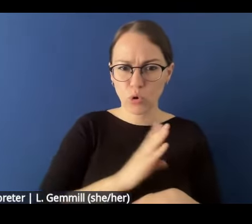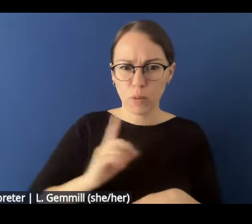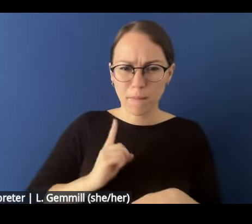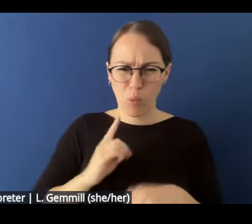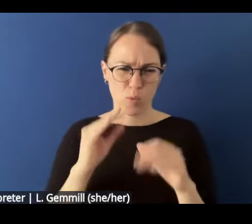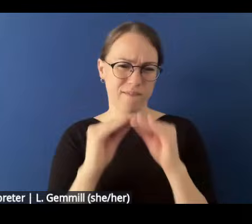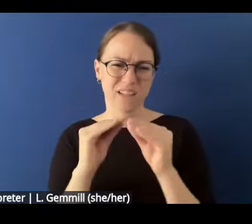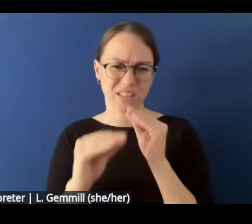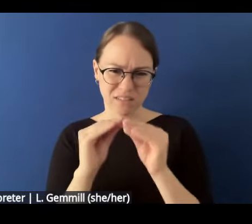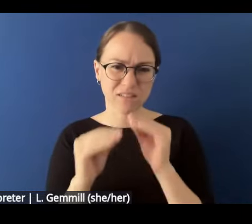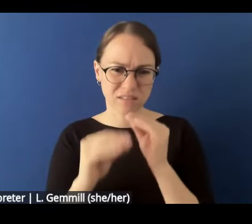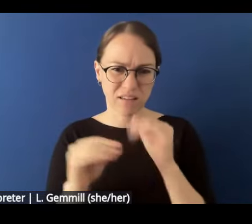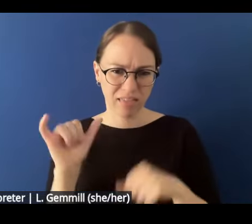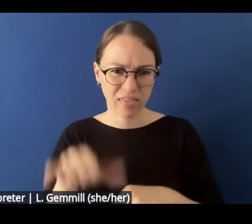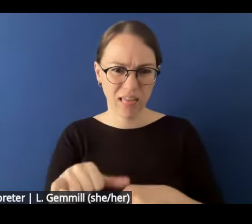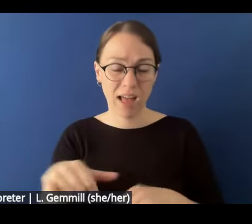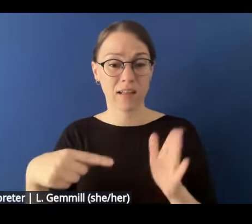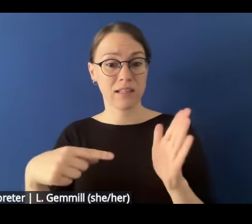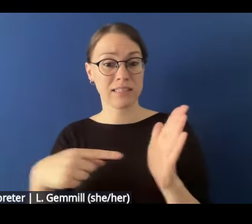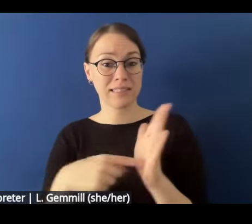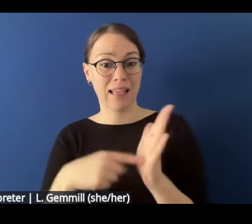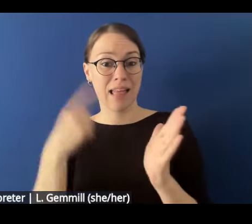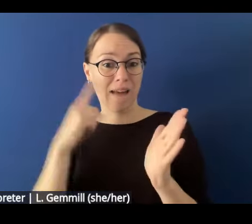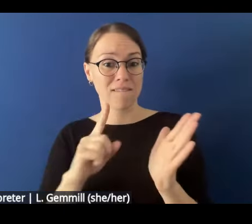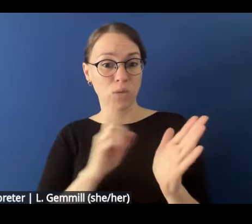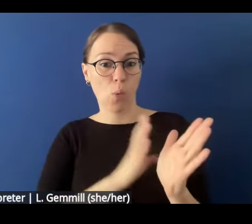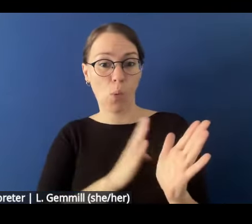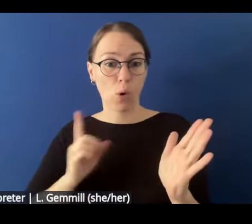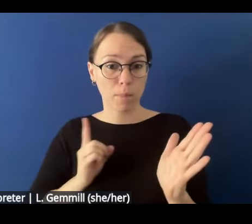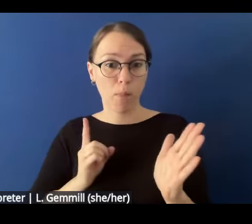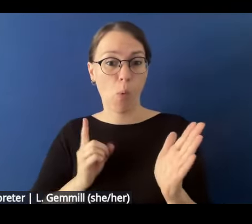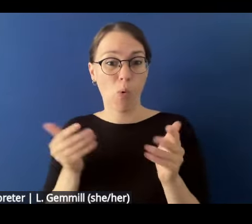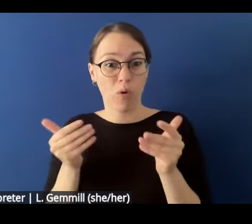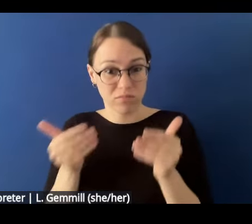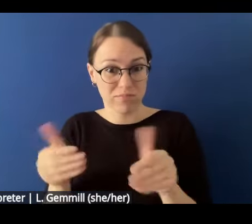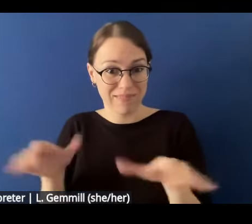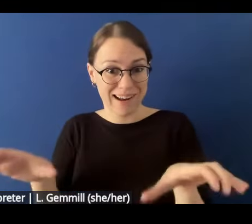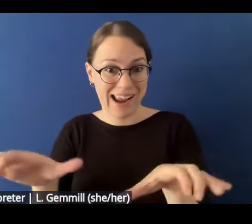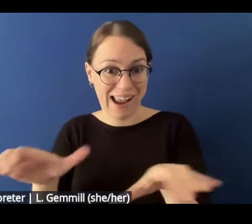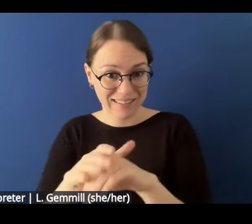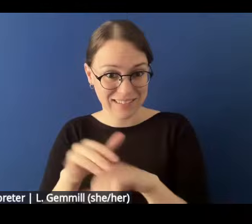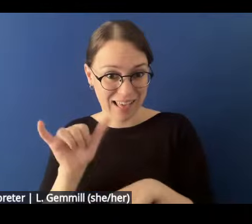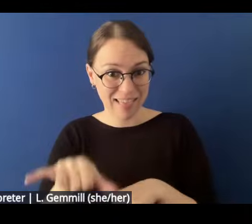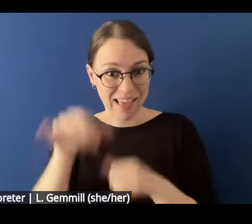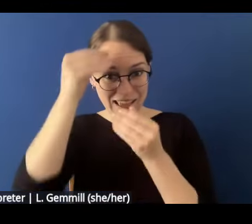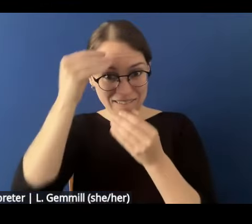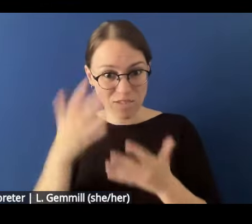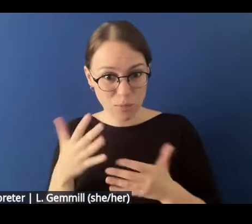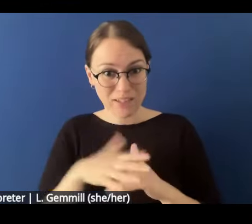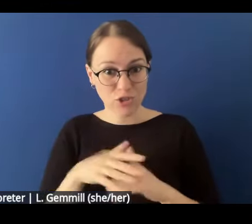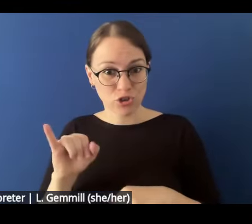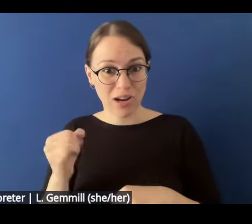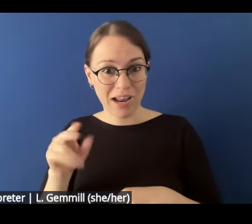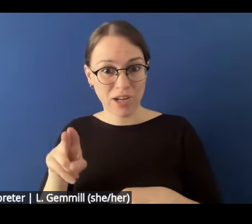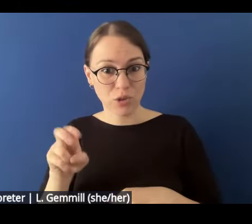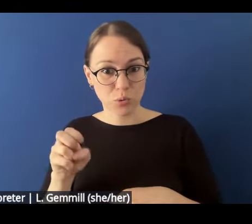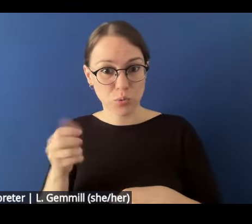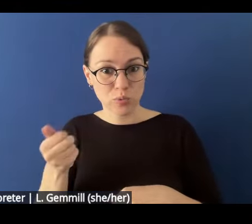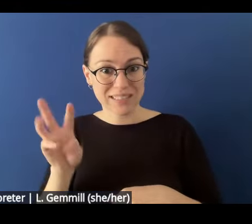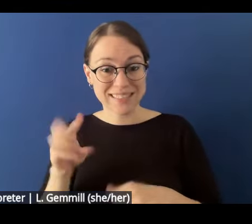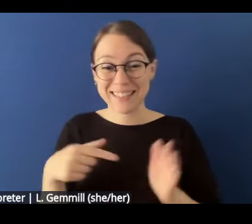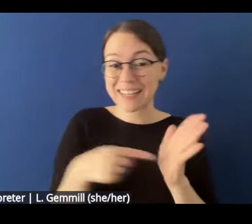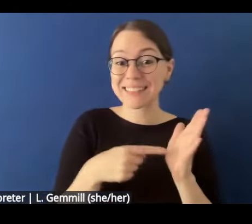deadline for the board to act on that information submitted on June 16th was July 16th. So